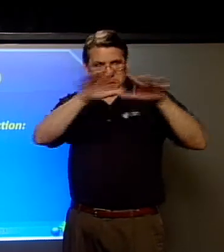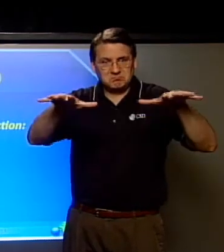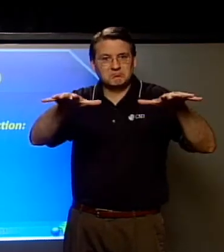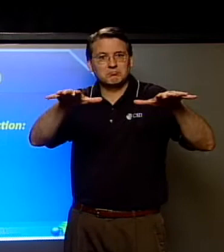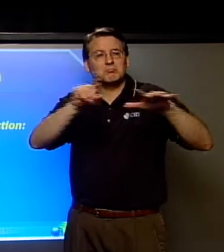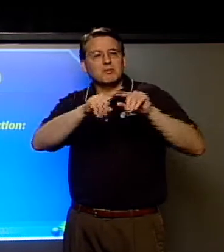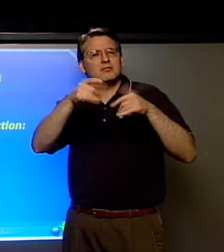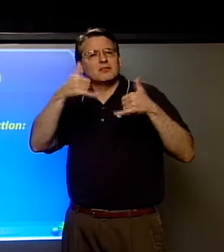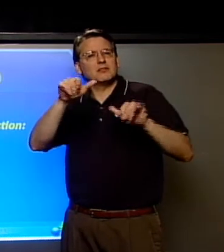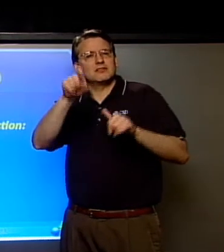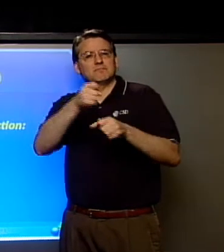things.